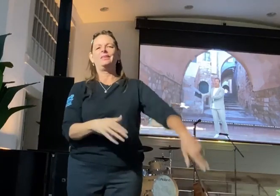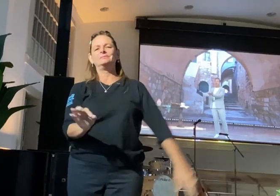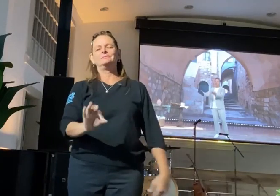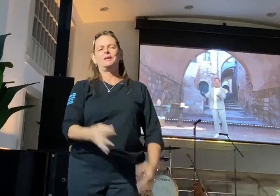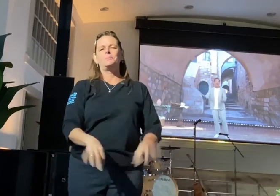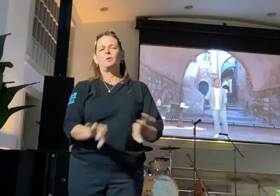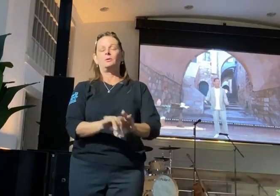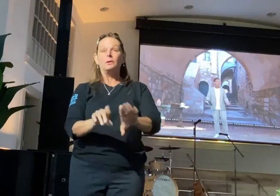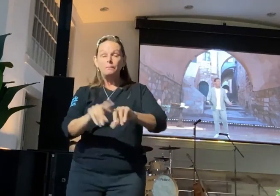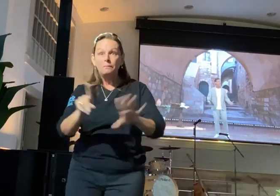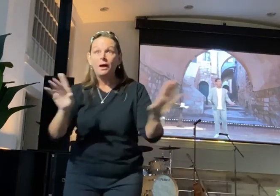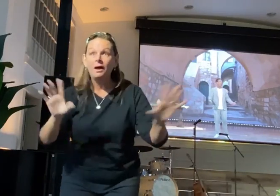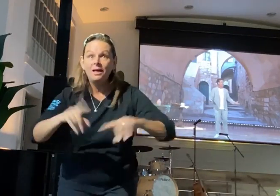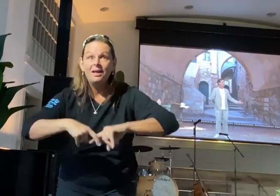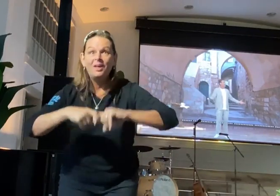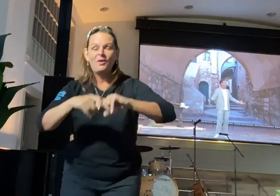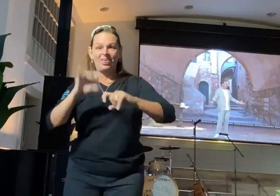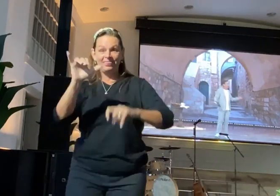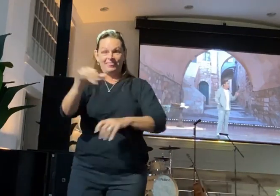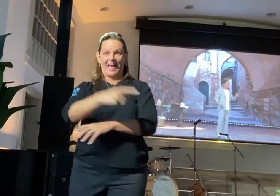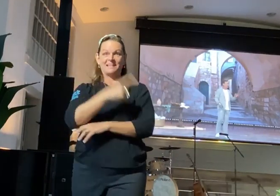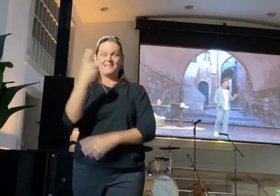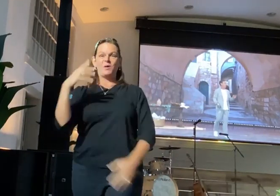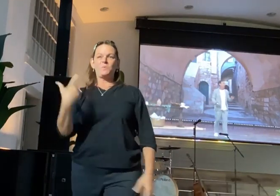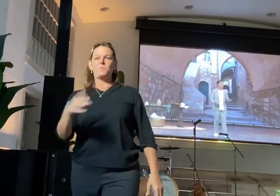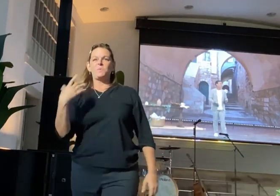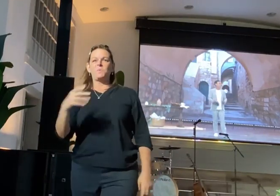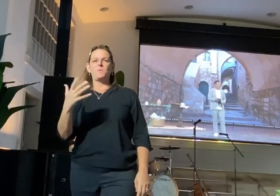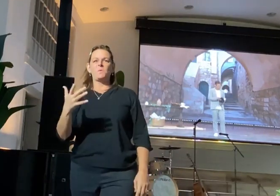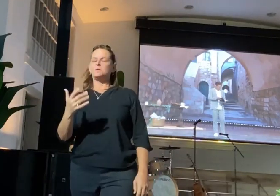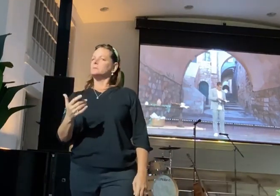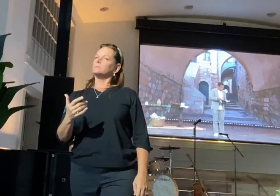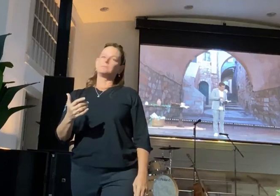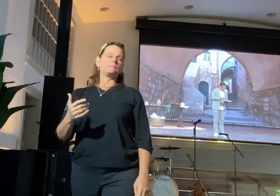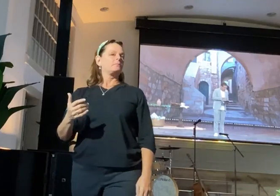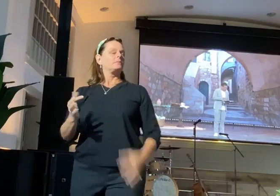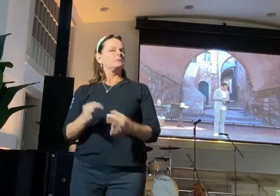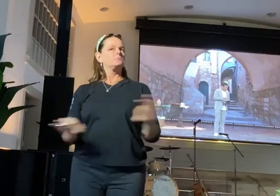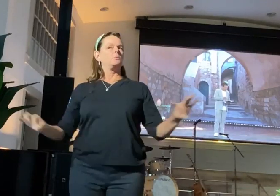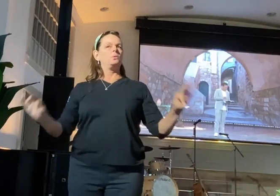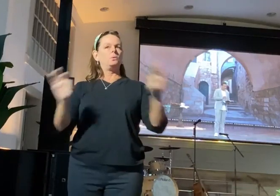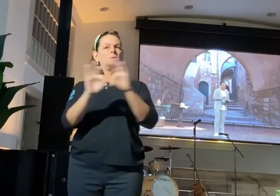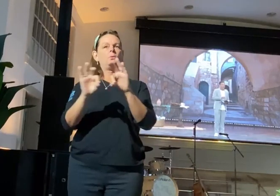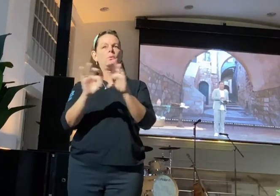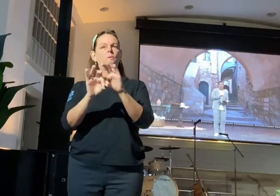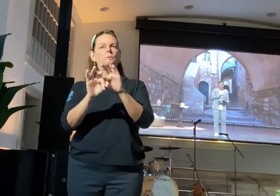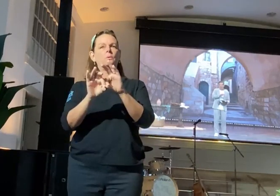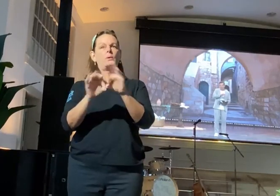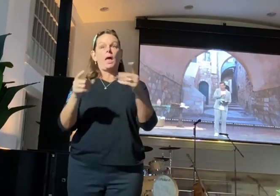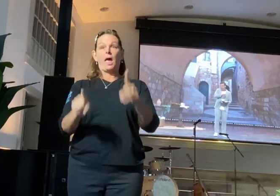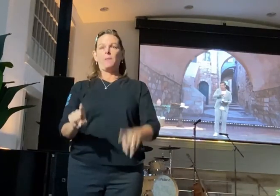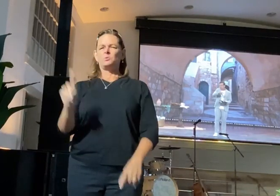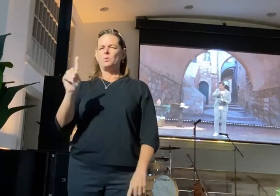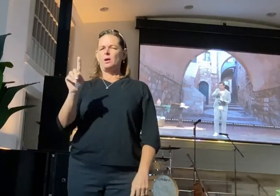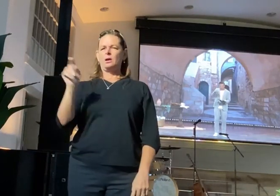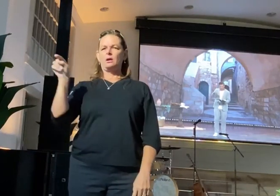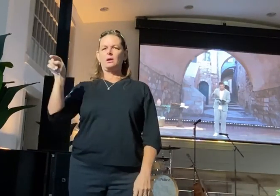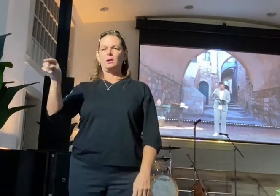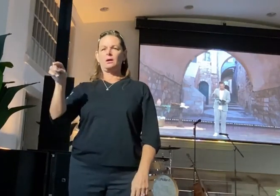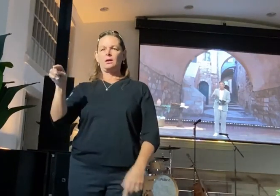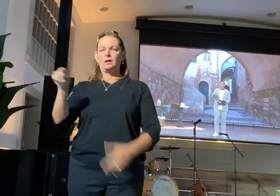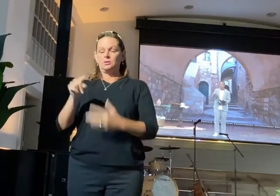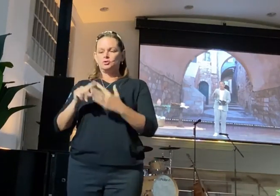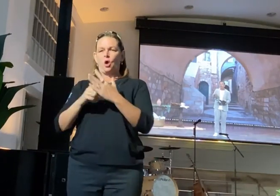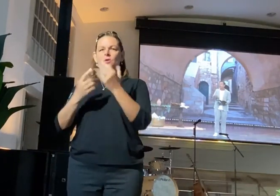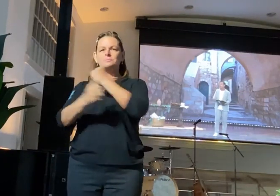the week. But really what happens on this triumphal entry is quite significant. It takes place on the week of the beginning